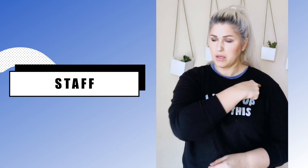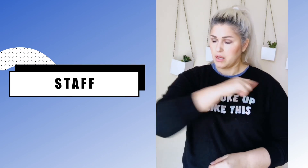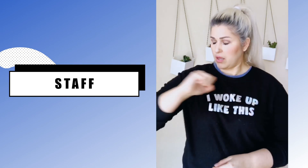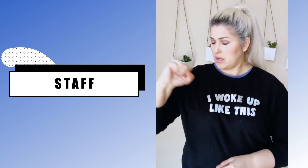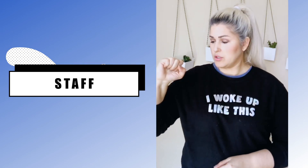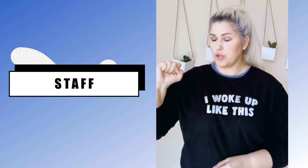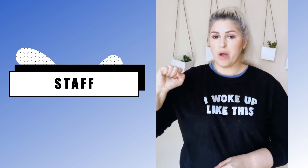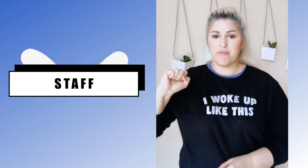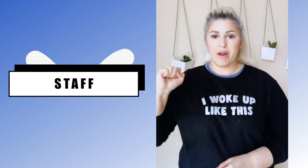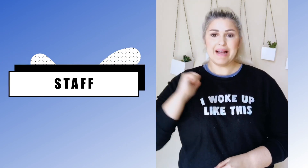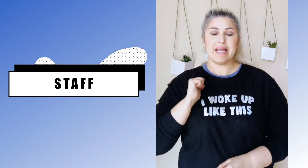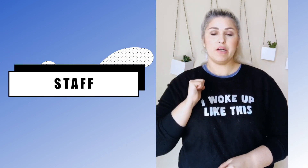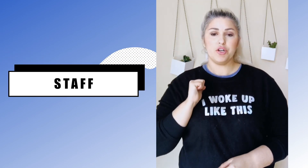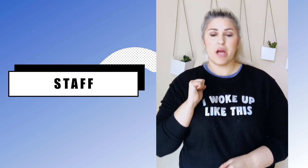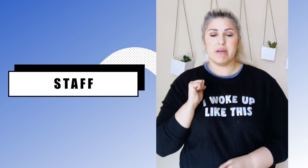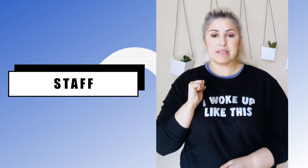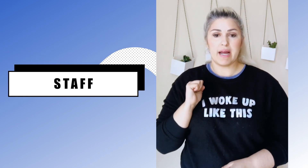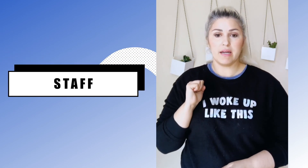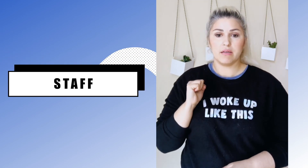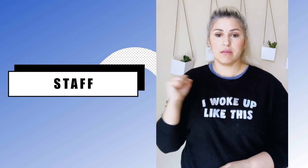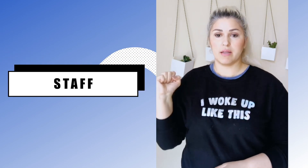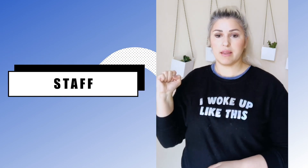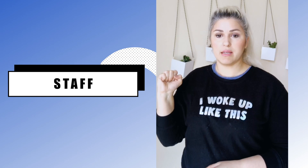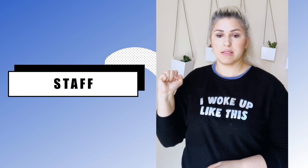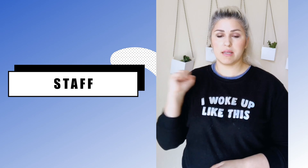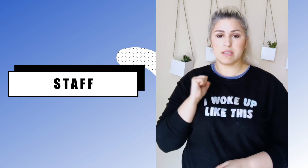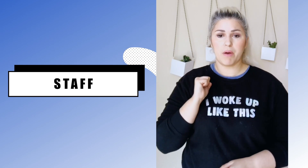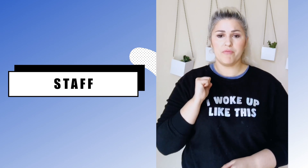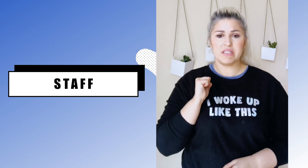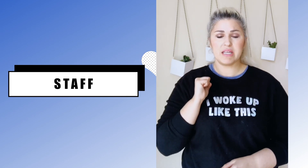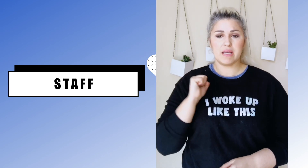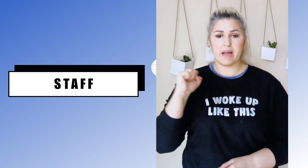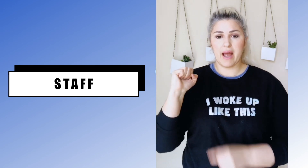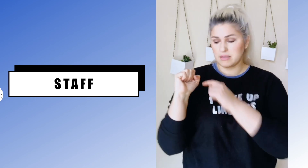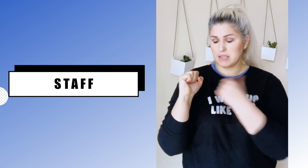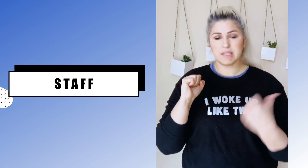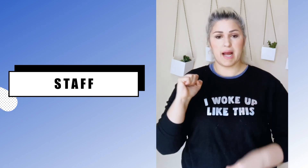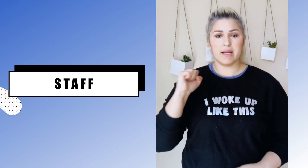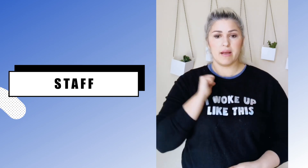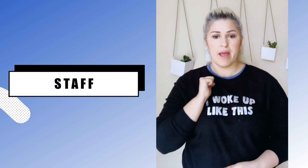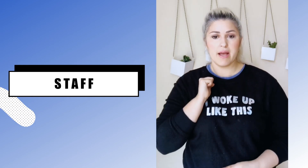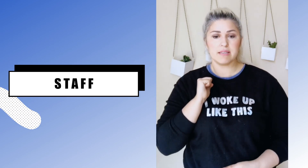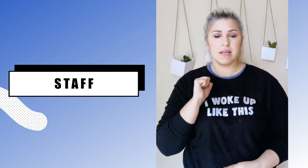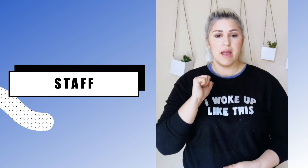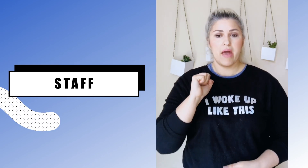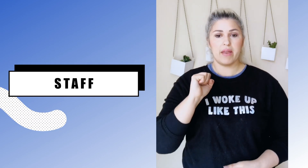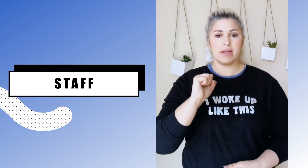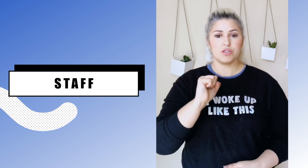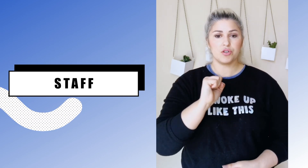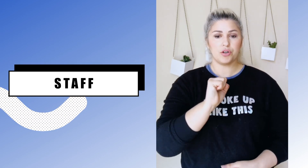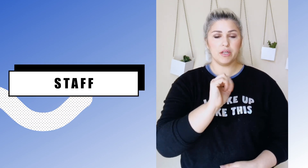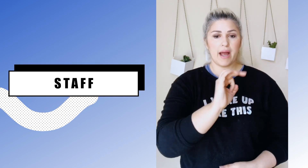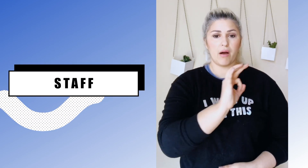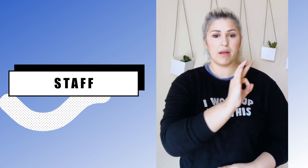we. So you have your S hand on your dominant side, like this, and it's palm facing to the side, S, and then